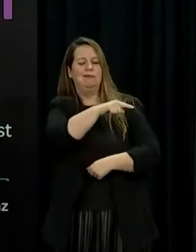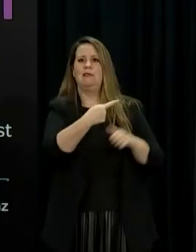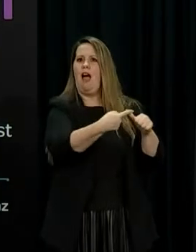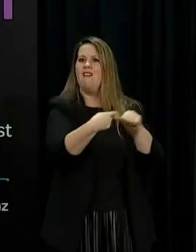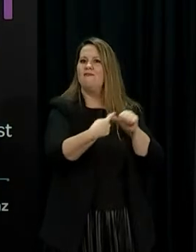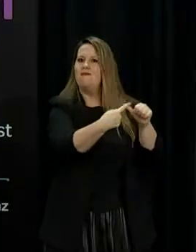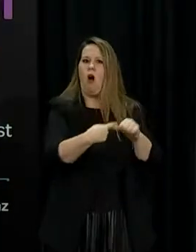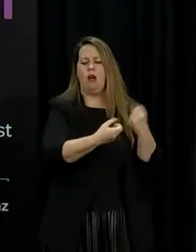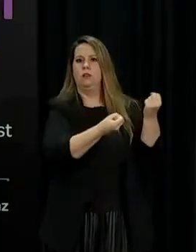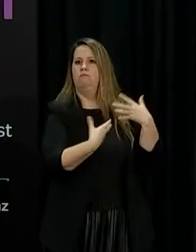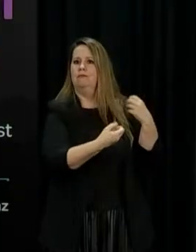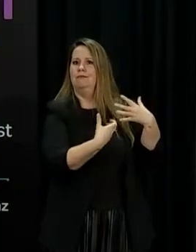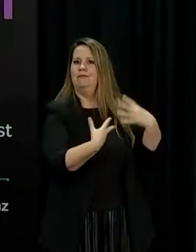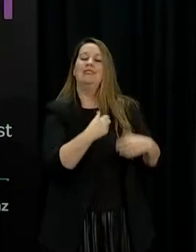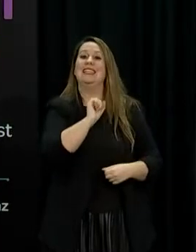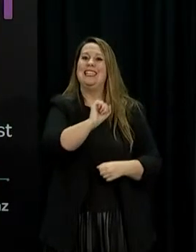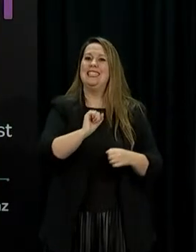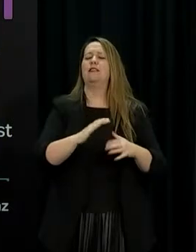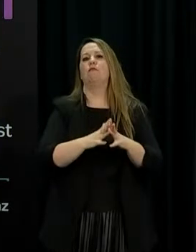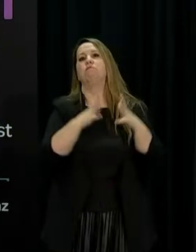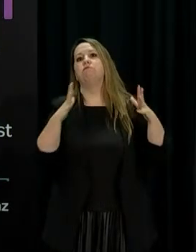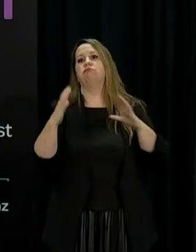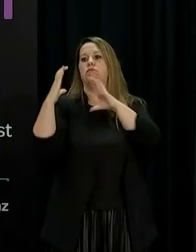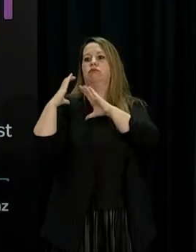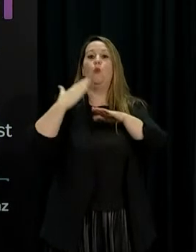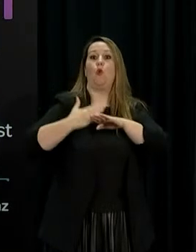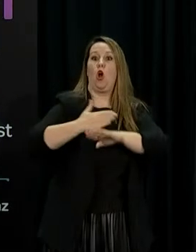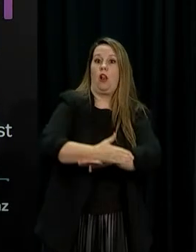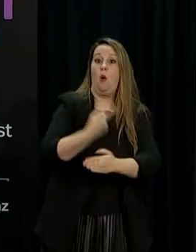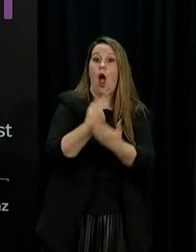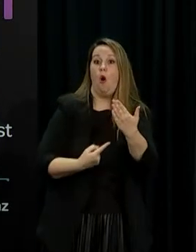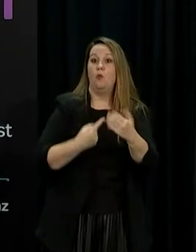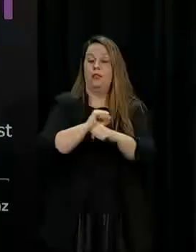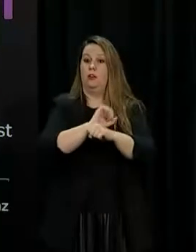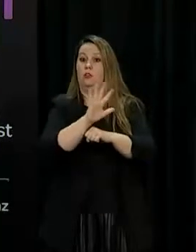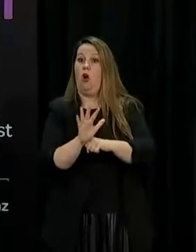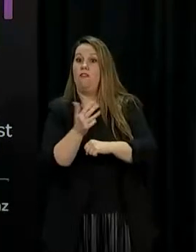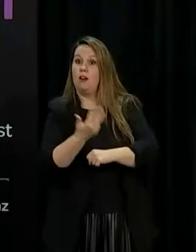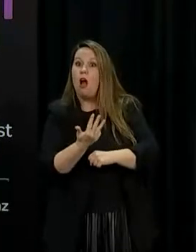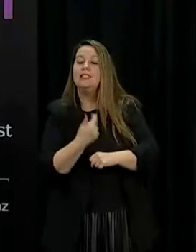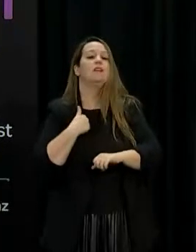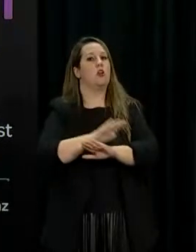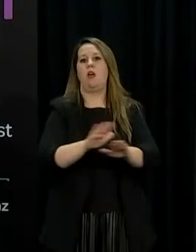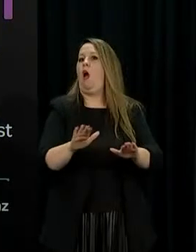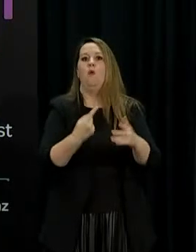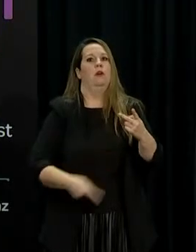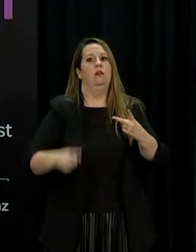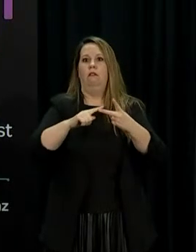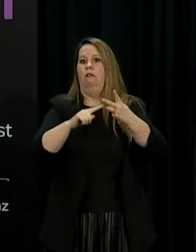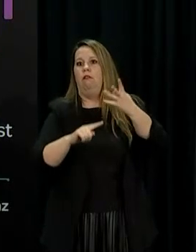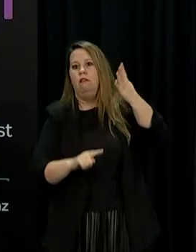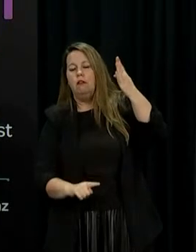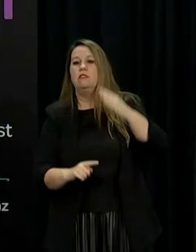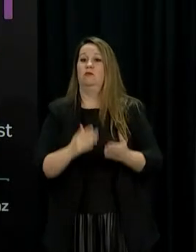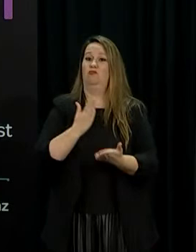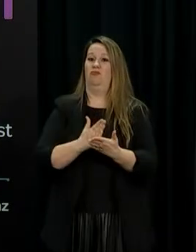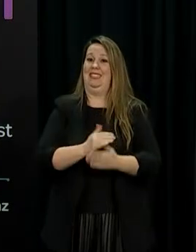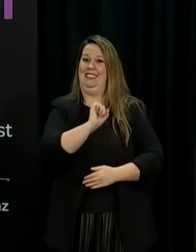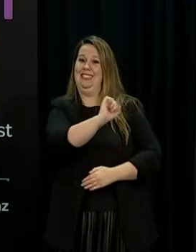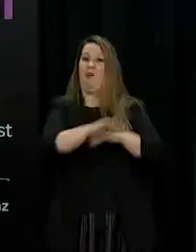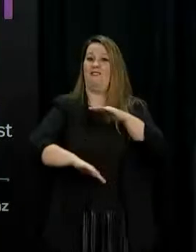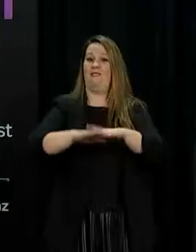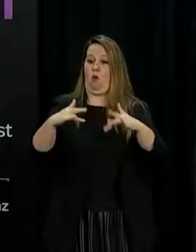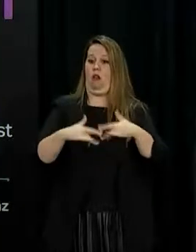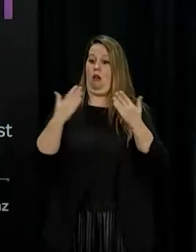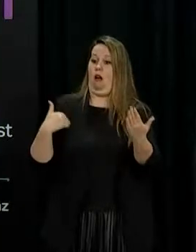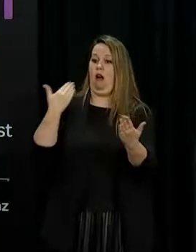enormous, but it hasn't just been related to Covid-19, and in fact, his entire life has been dedicated to the health and well-being